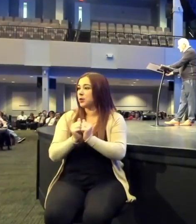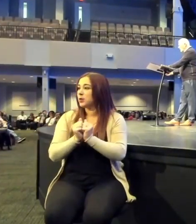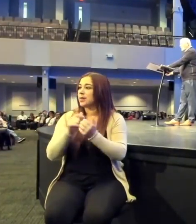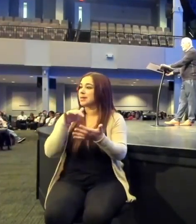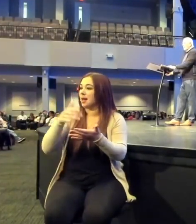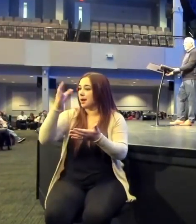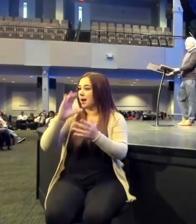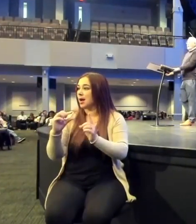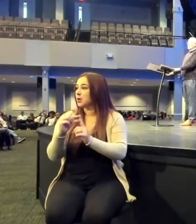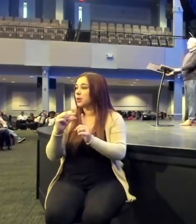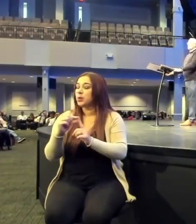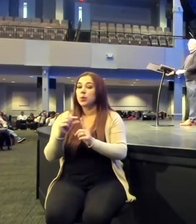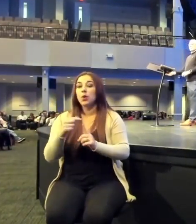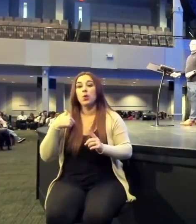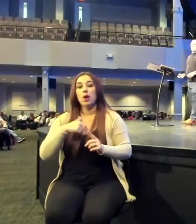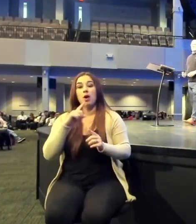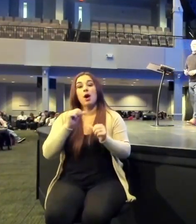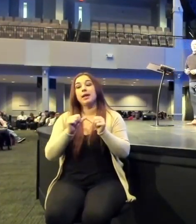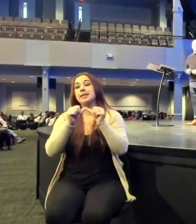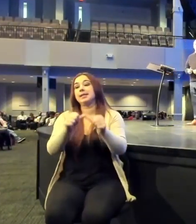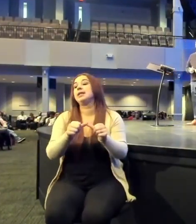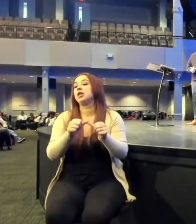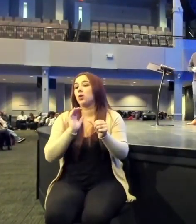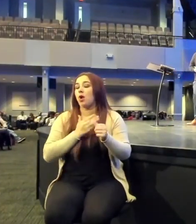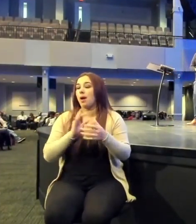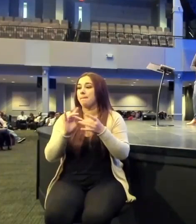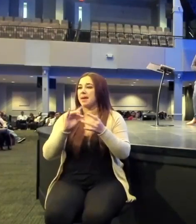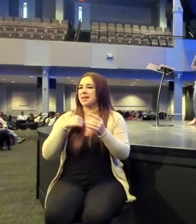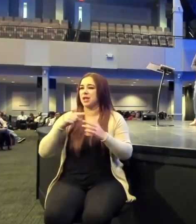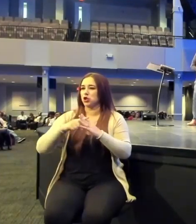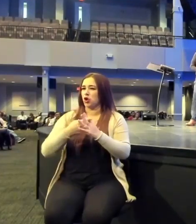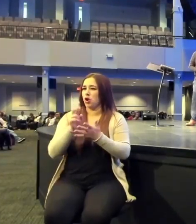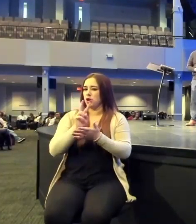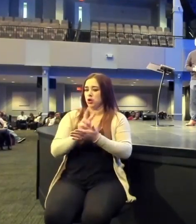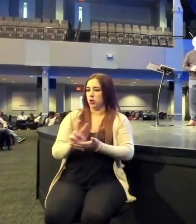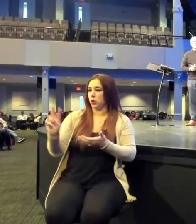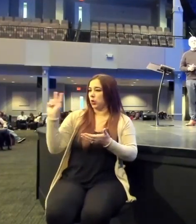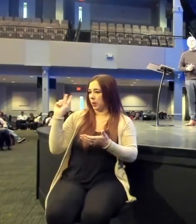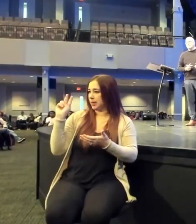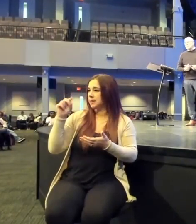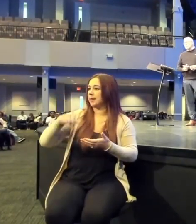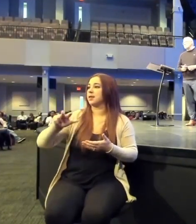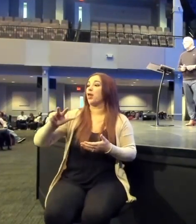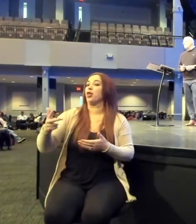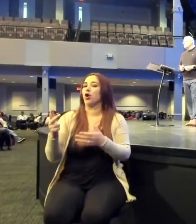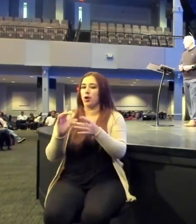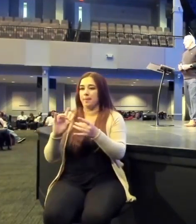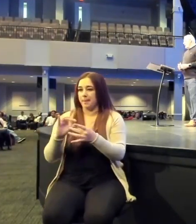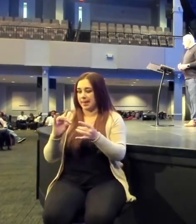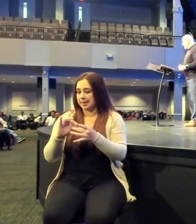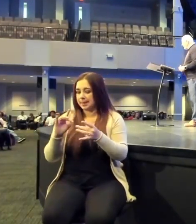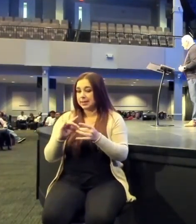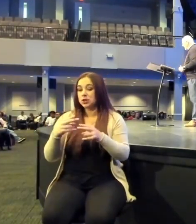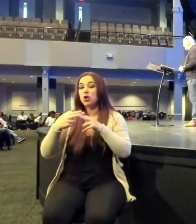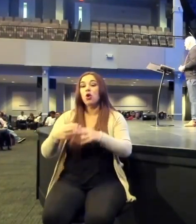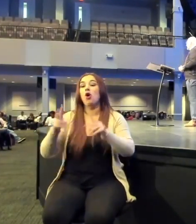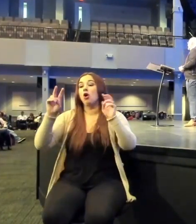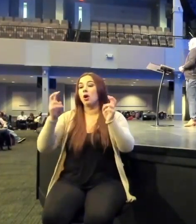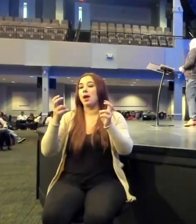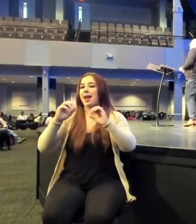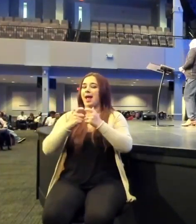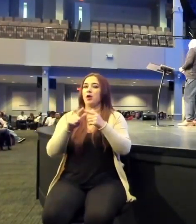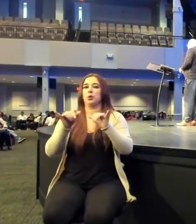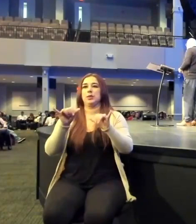God's Word. We are continuing a series of messages I started actually 2 weekends ago. This is the third message in the series entitled, How to